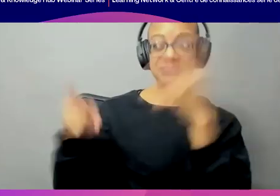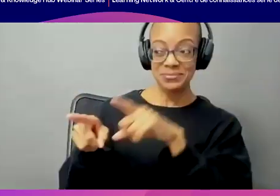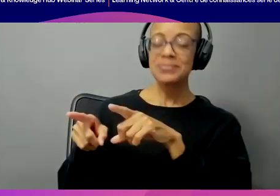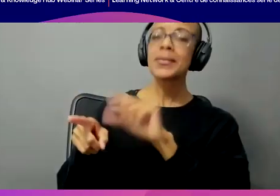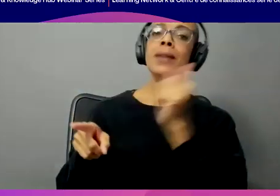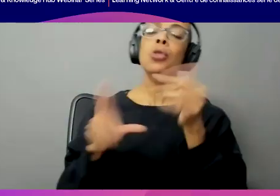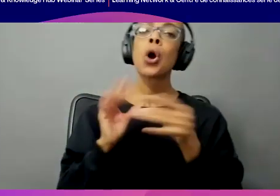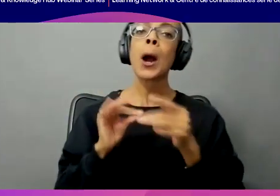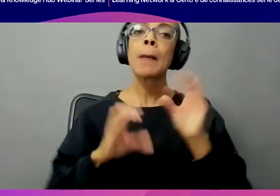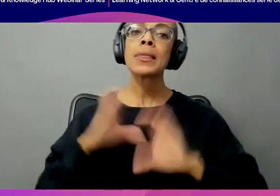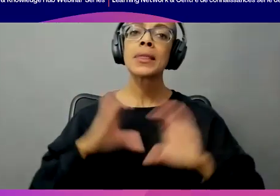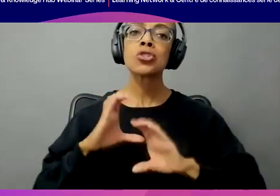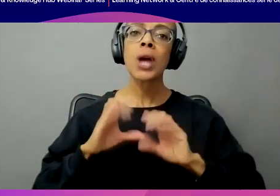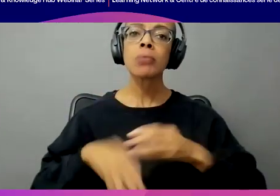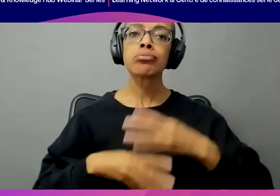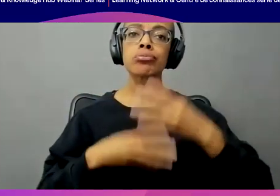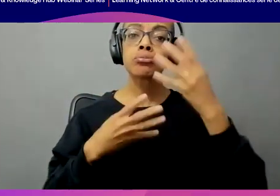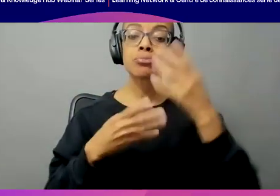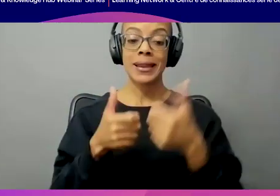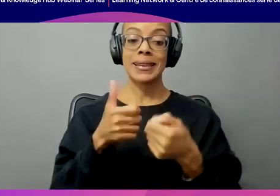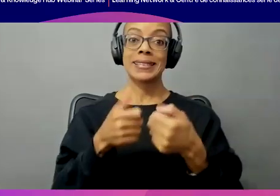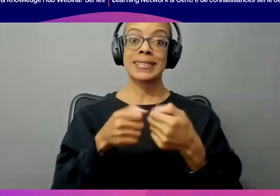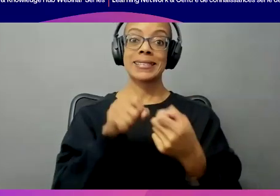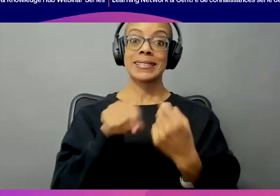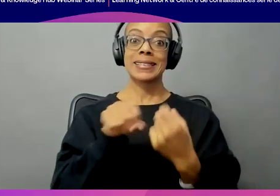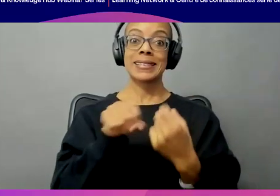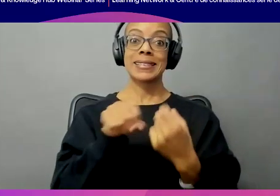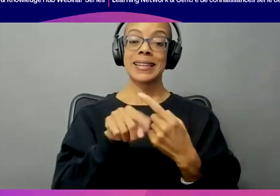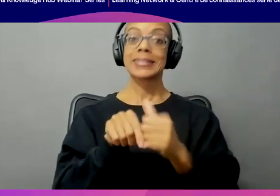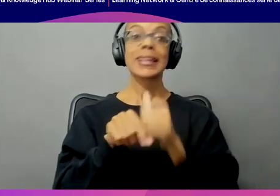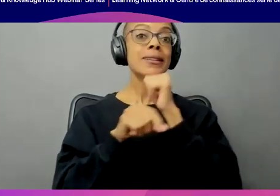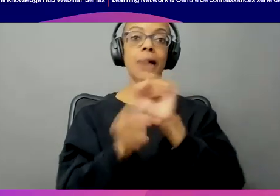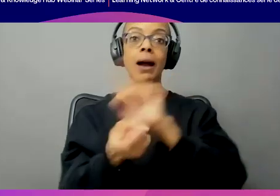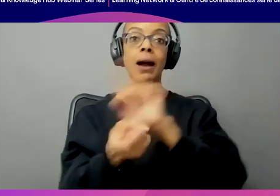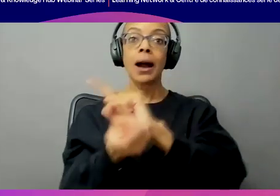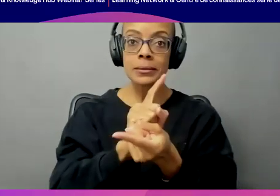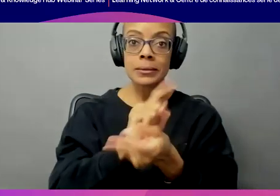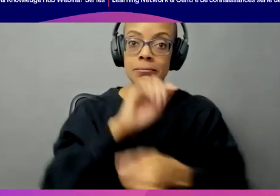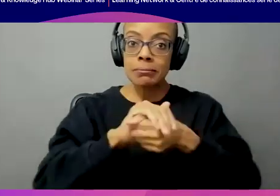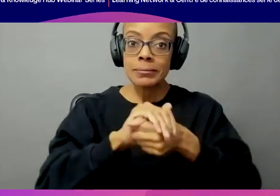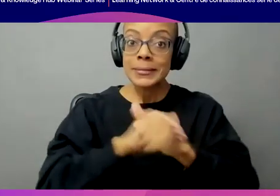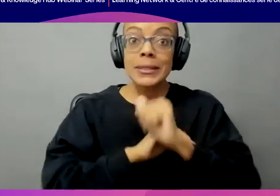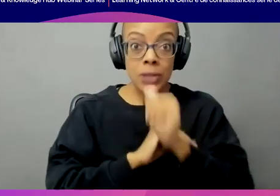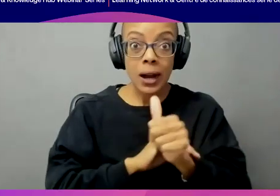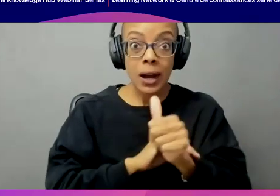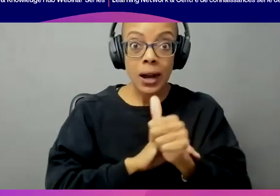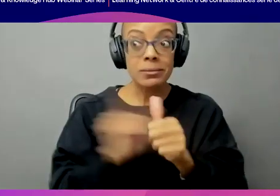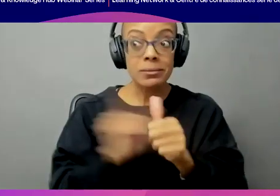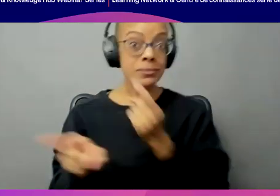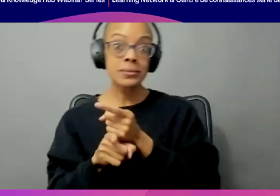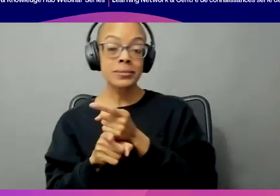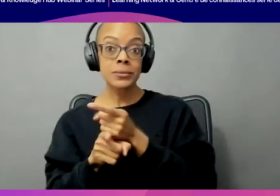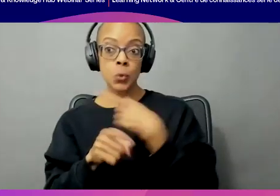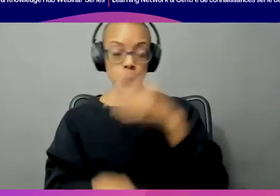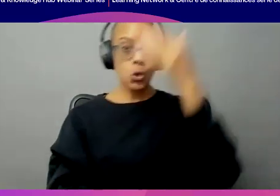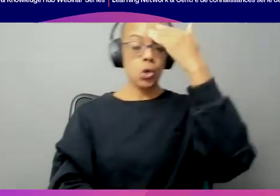in the chat earlier that text messaging isn't encrypted, and they're right. And so when we knew that information, we